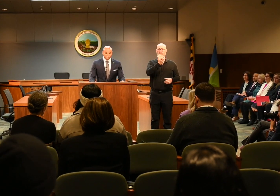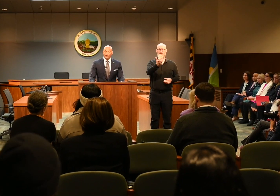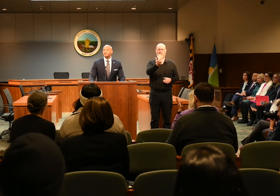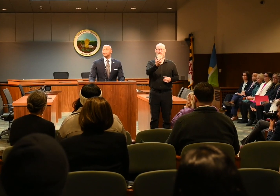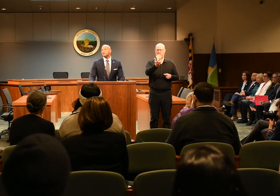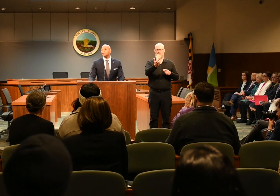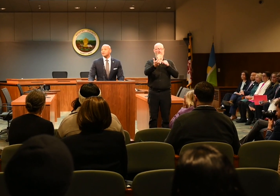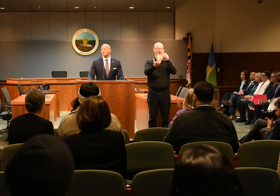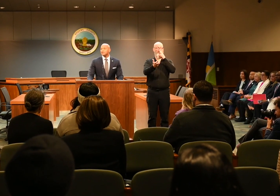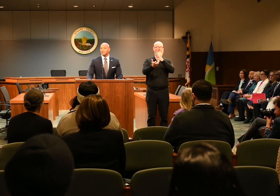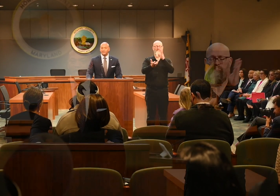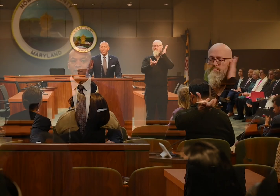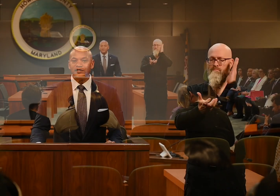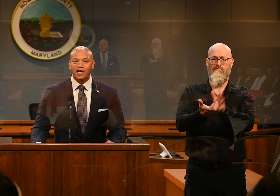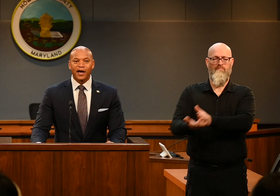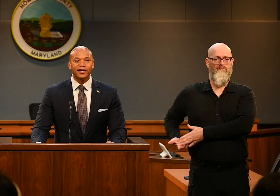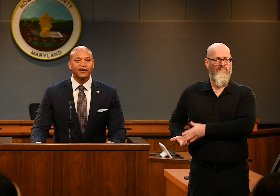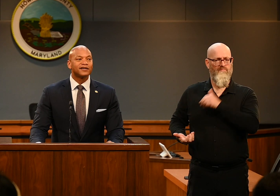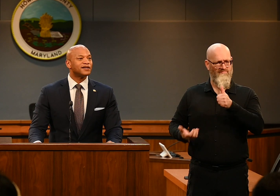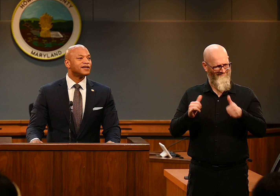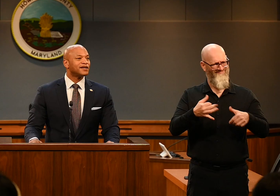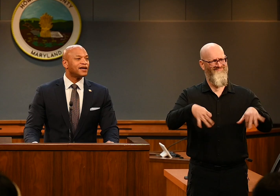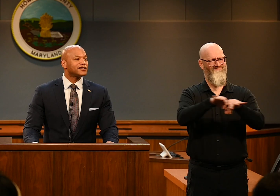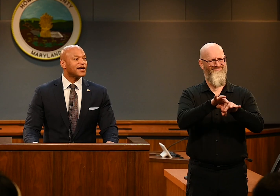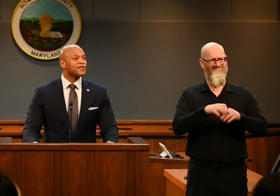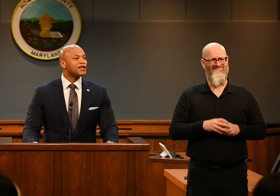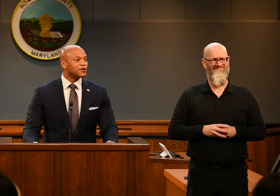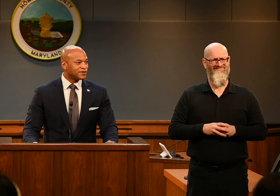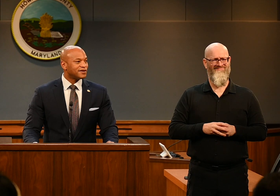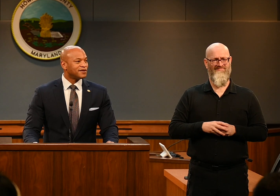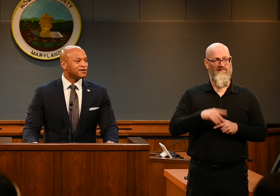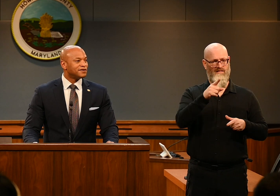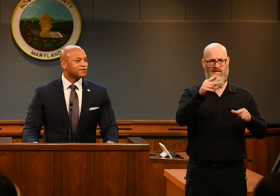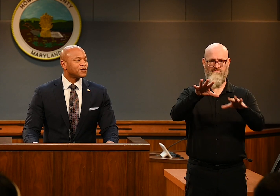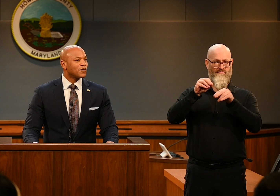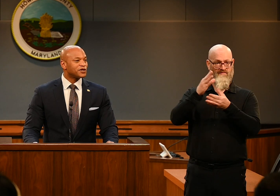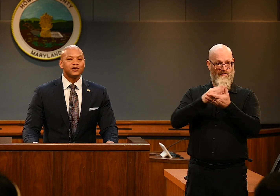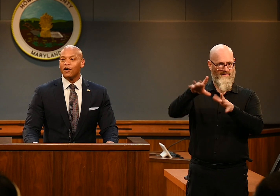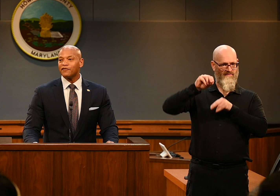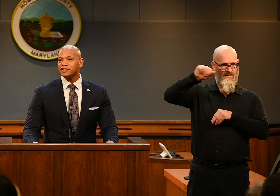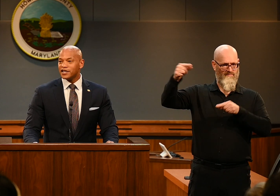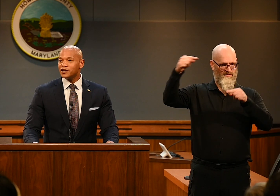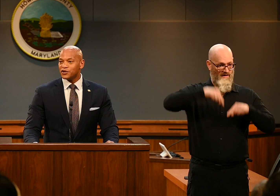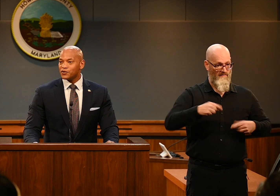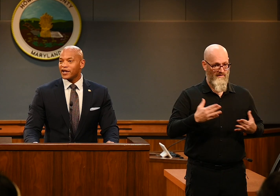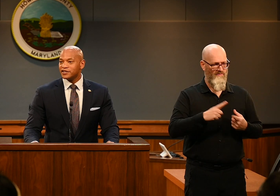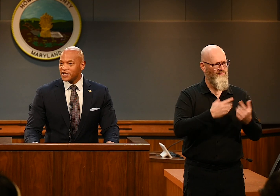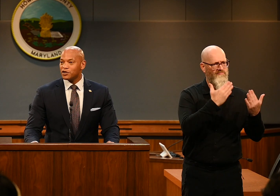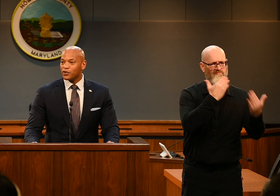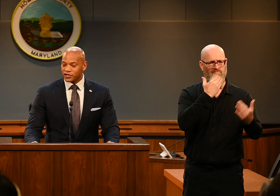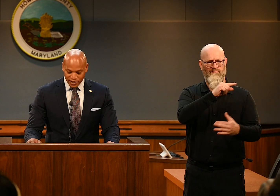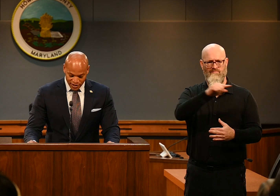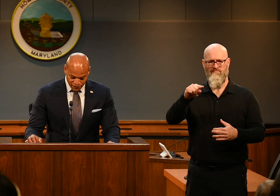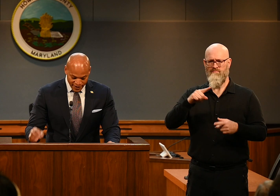found it important to leave Annapolis and come out here and to say thank you for the work that you all have continued to do and